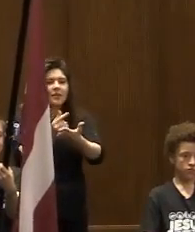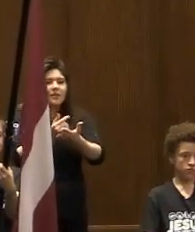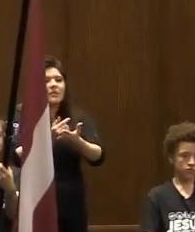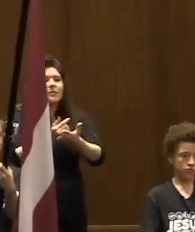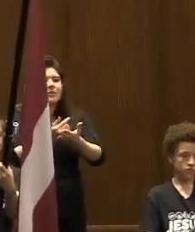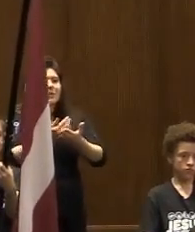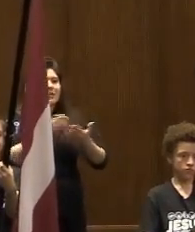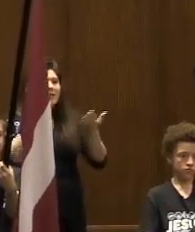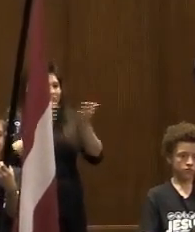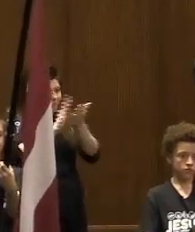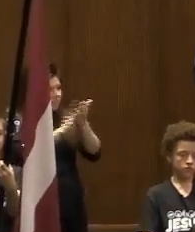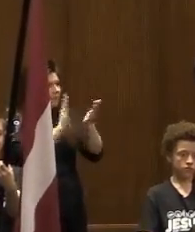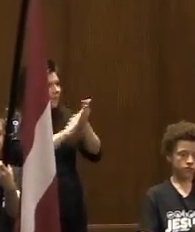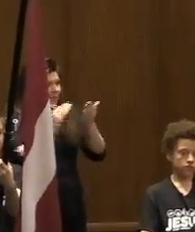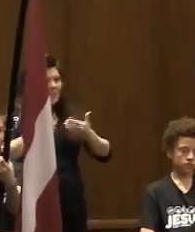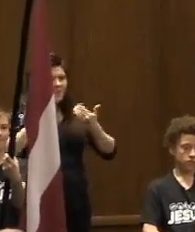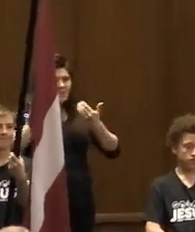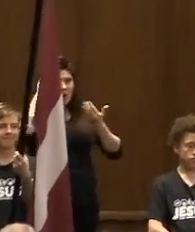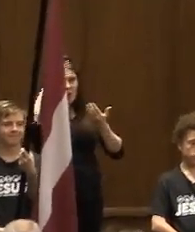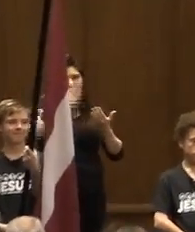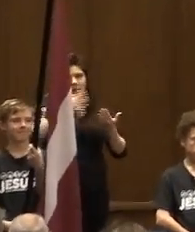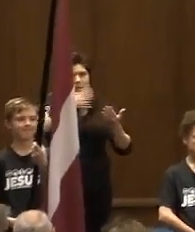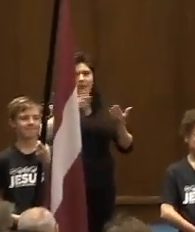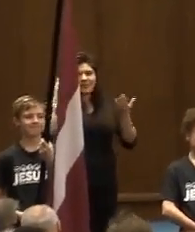these young people that are standing here today.